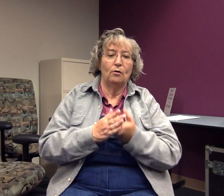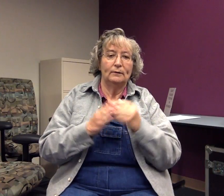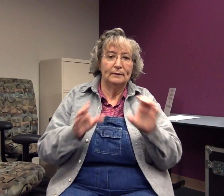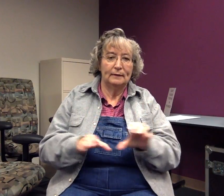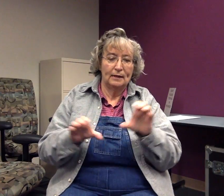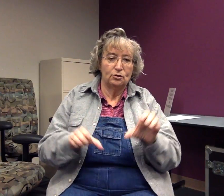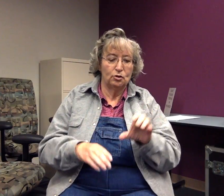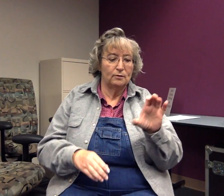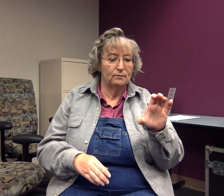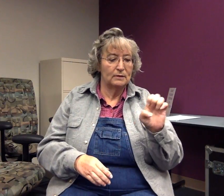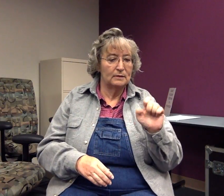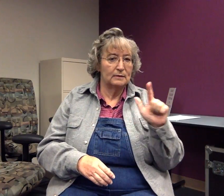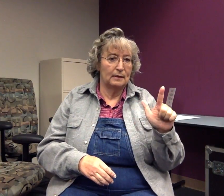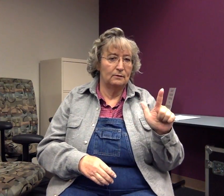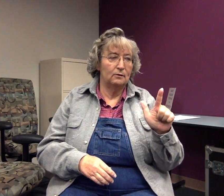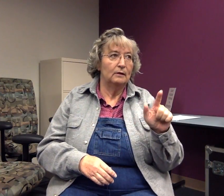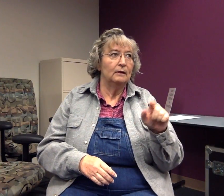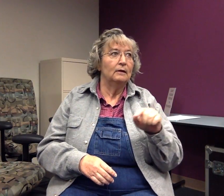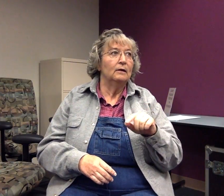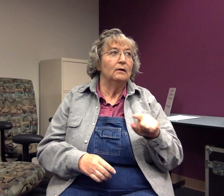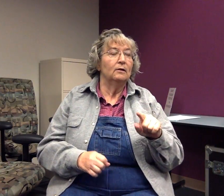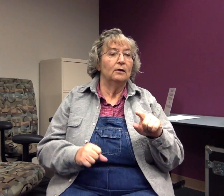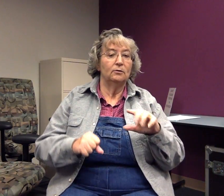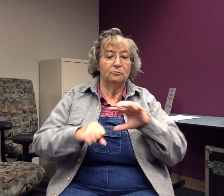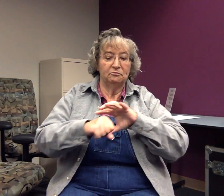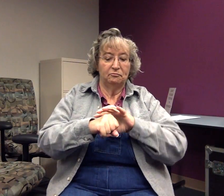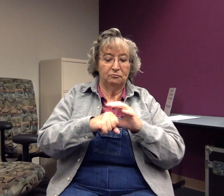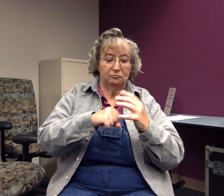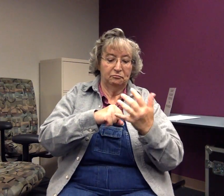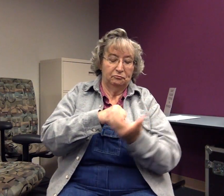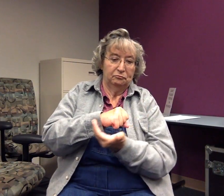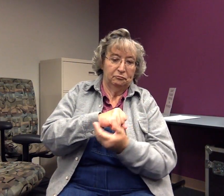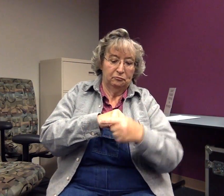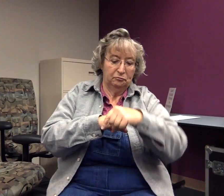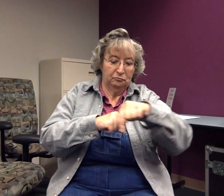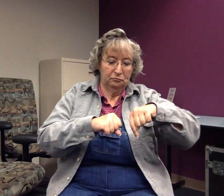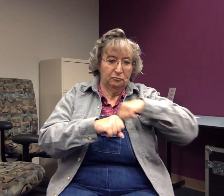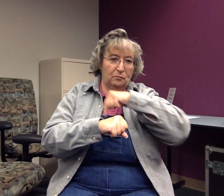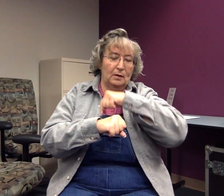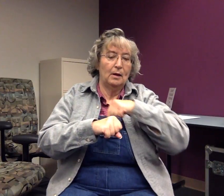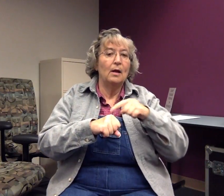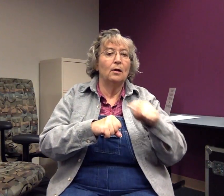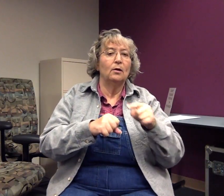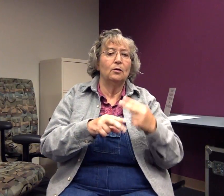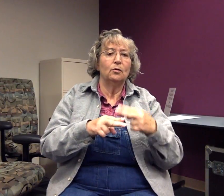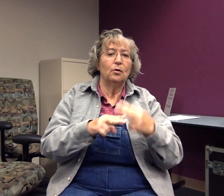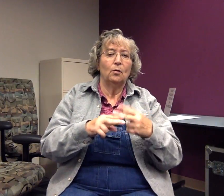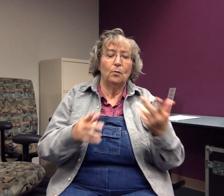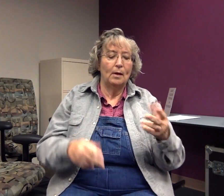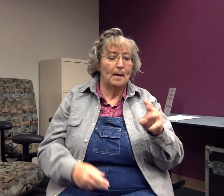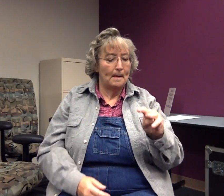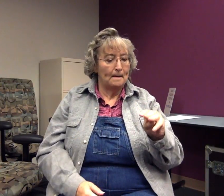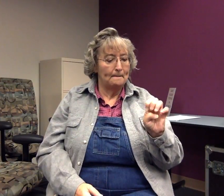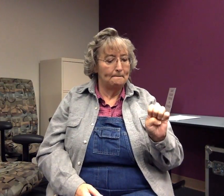genetic material is surrounded by a membrane. Together, the genes in the membrane form an organelle called the nucleus. The other type